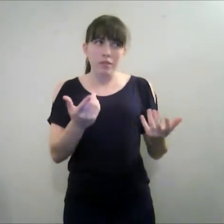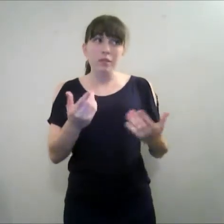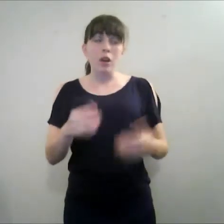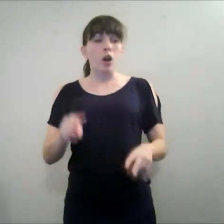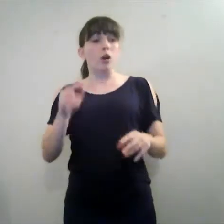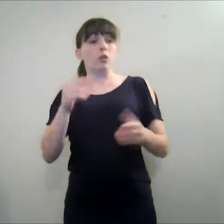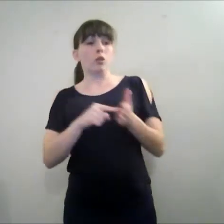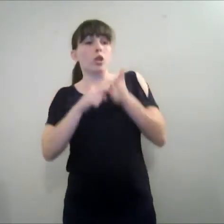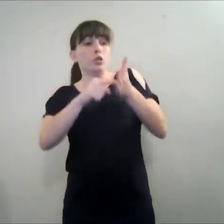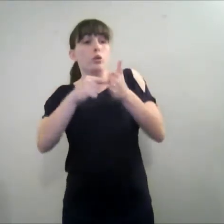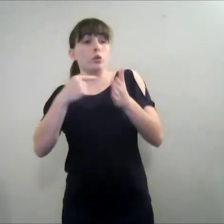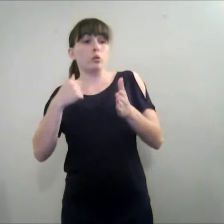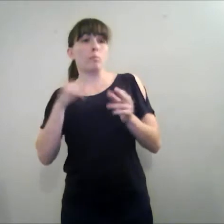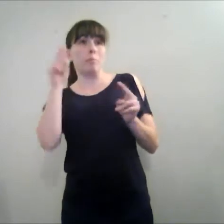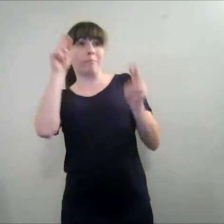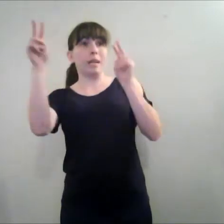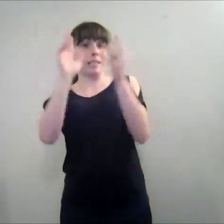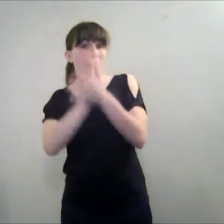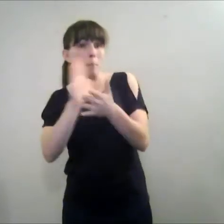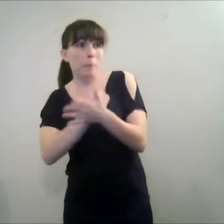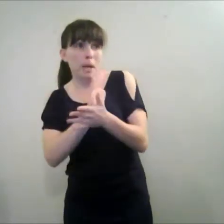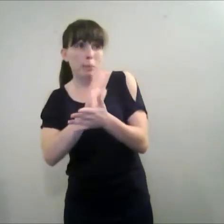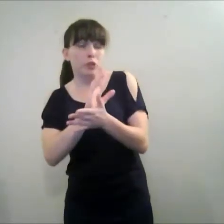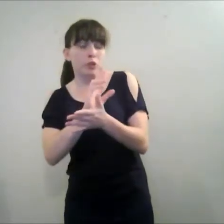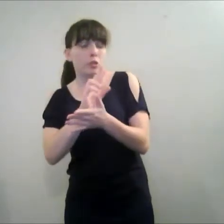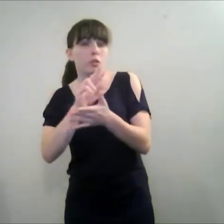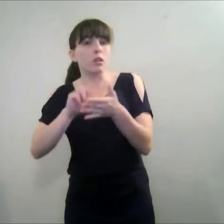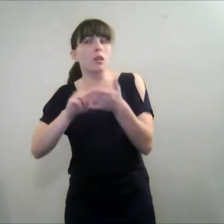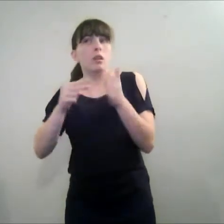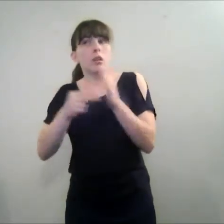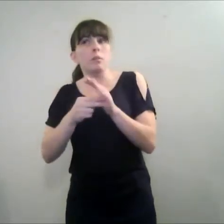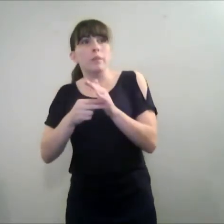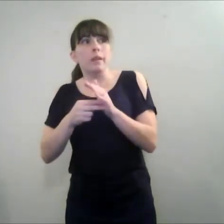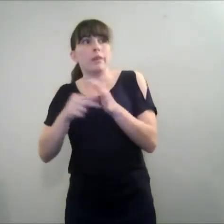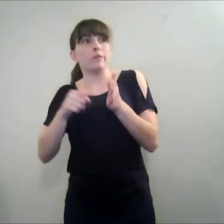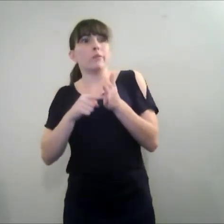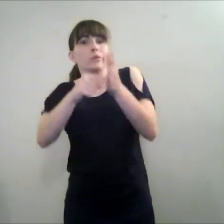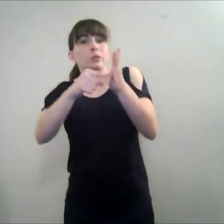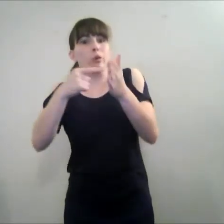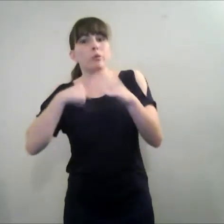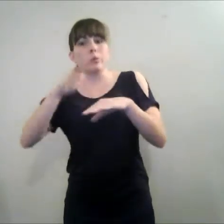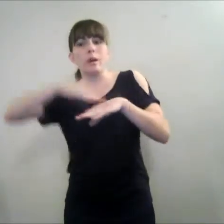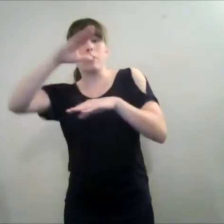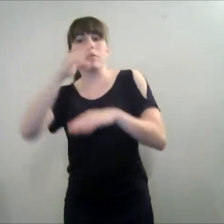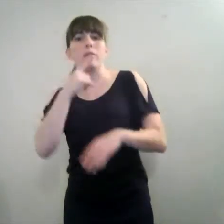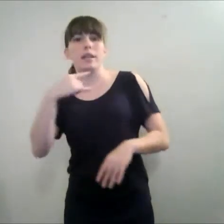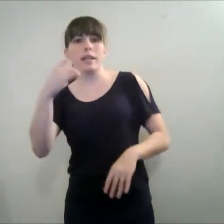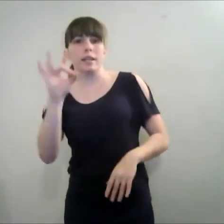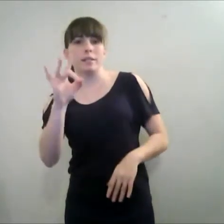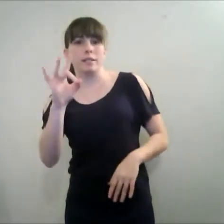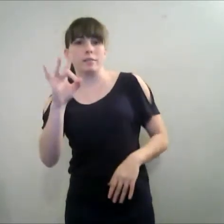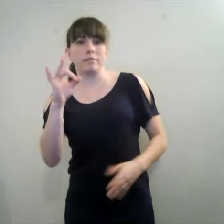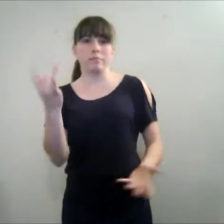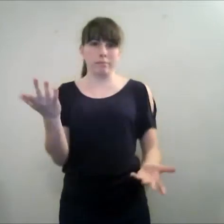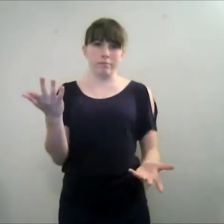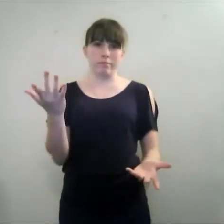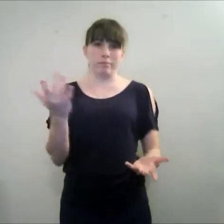Is that just a pipe dream? Of course not, otherwise I wouldn't be here talking to you. So, in order to build that and make it work, I'm only going to name these things, I'm not going